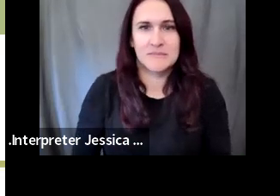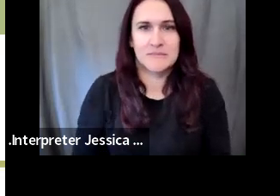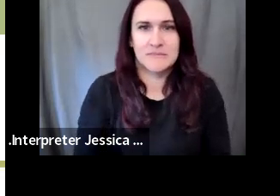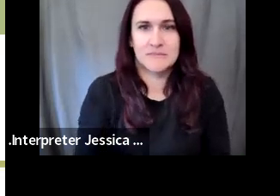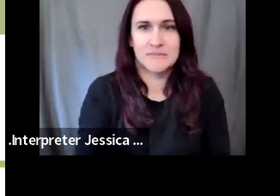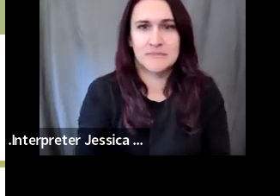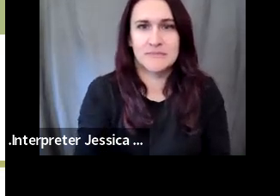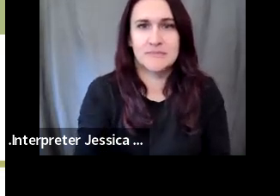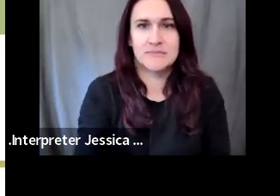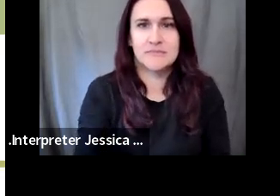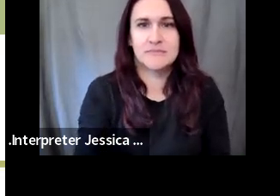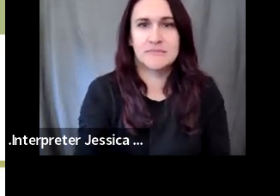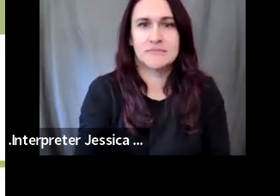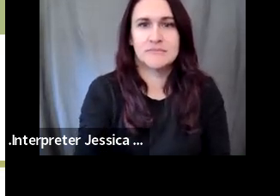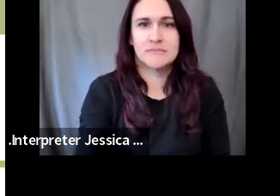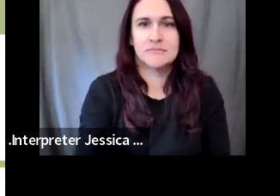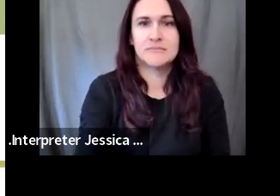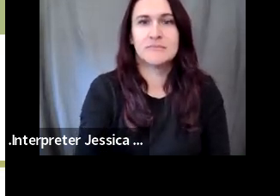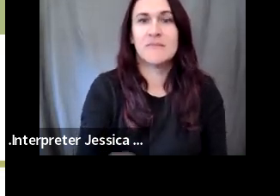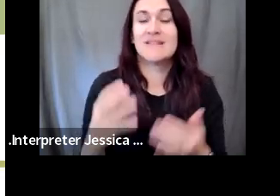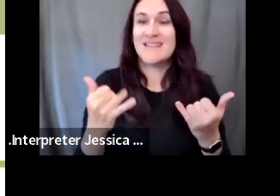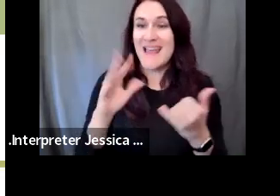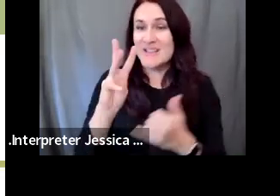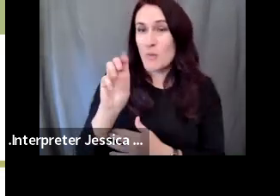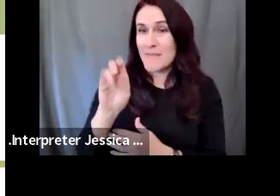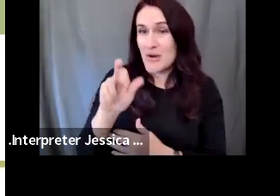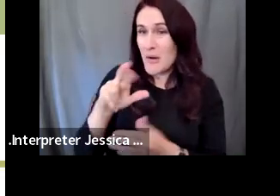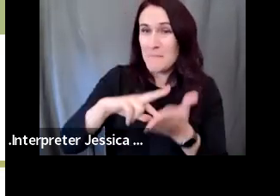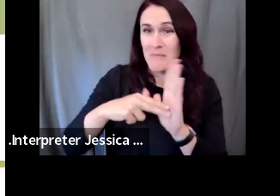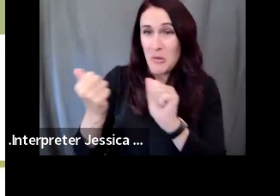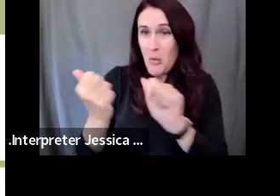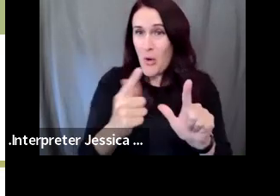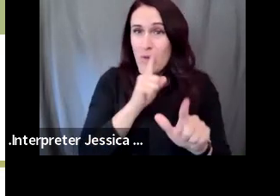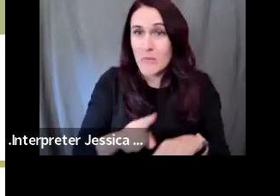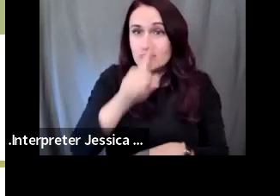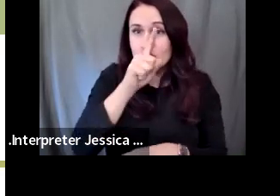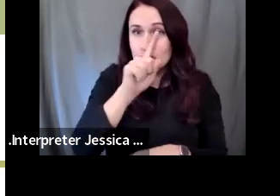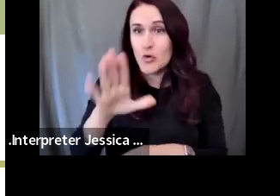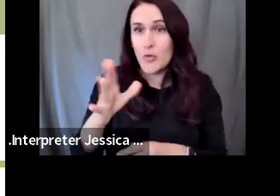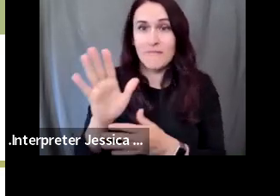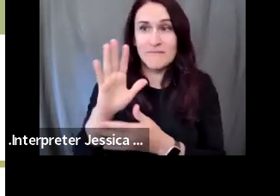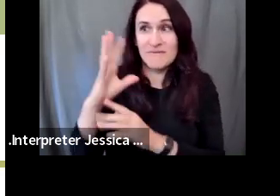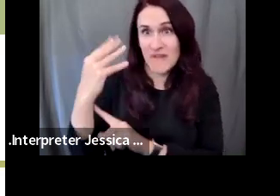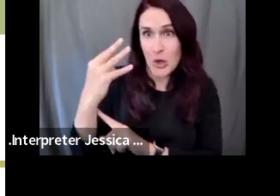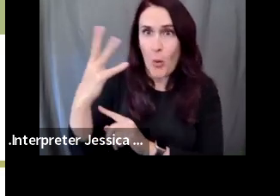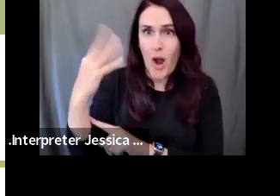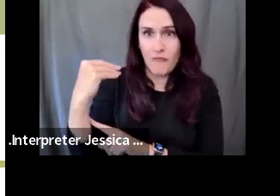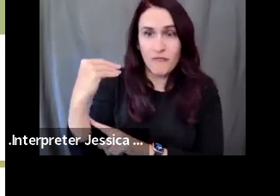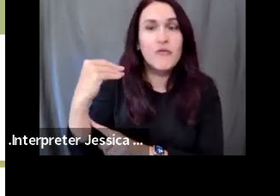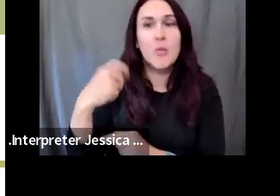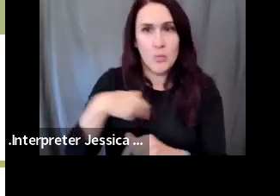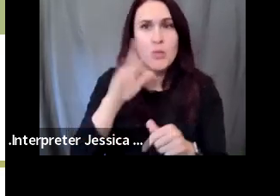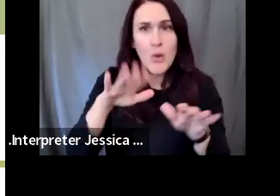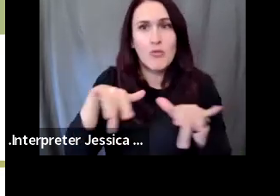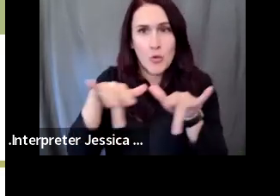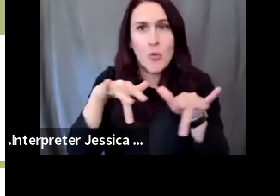Our session today is in Zoom webinar. That means that all attendees are muted and your videos are off. We are recording the session and will